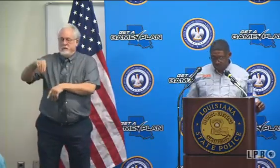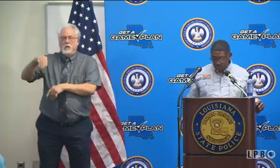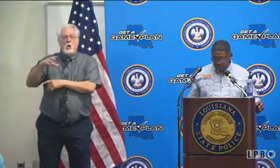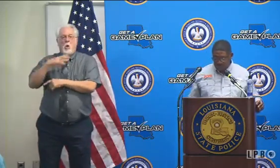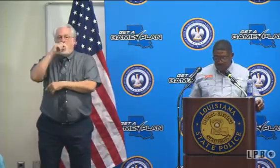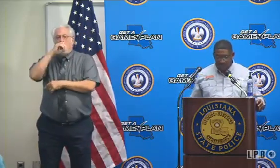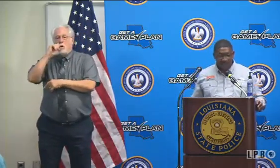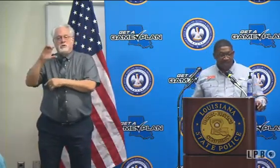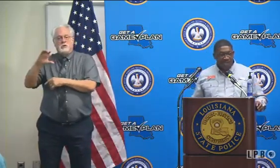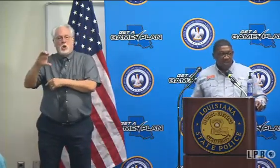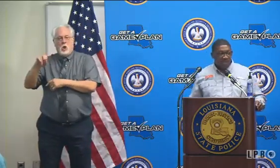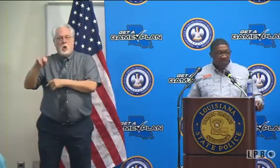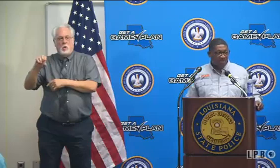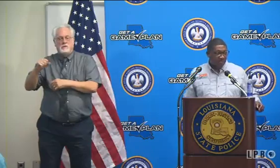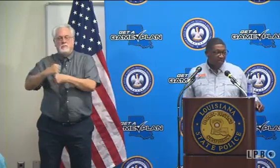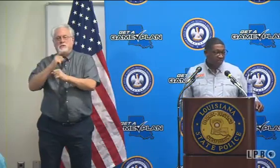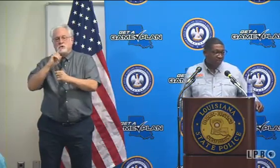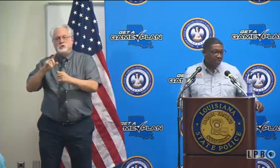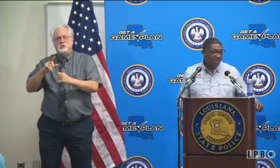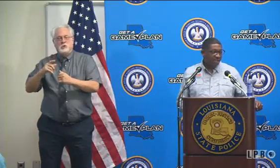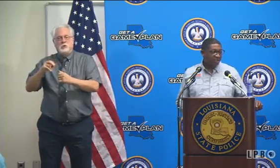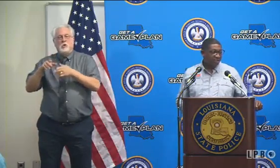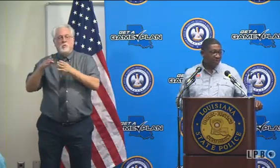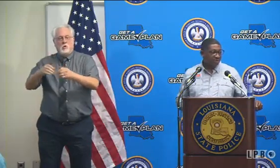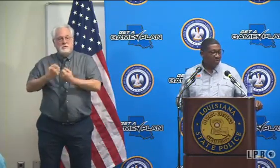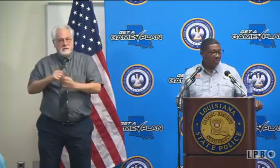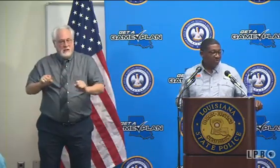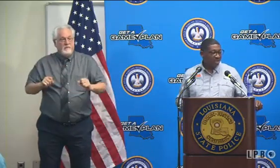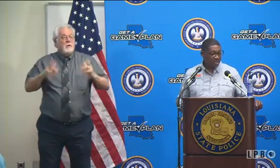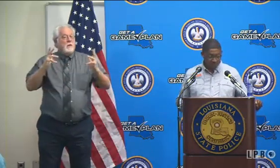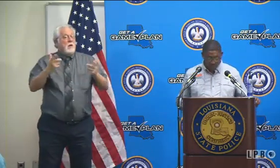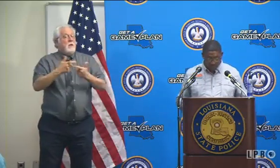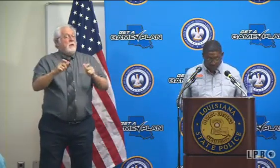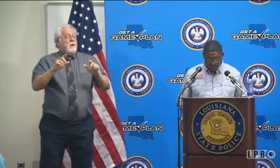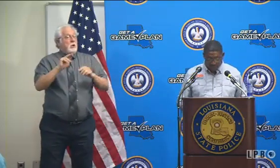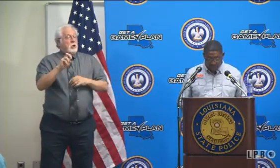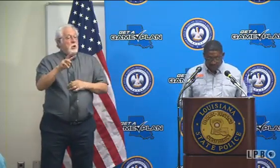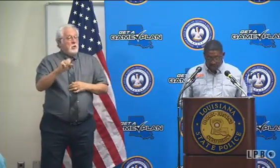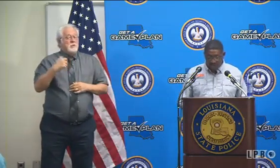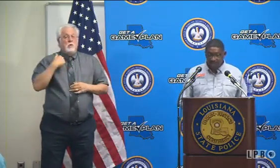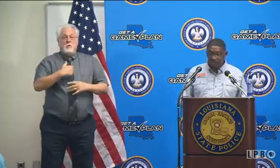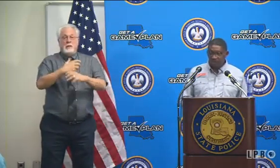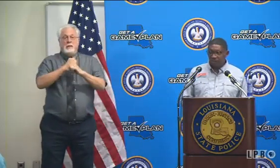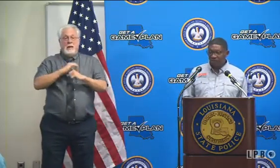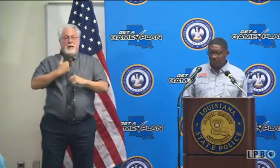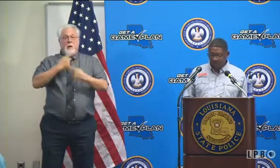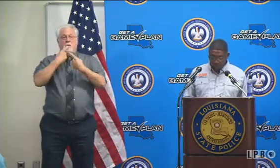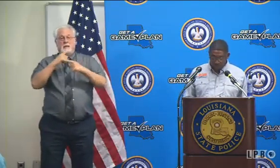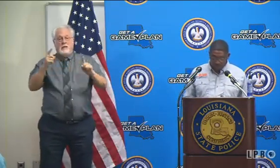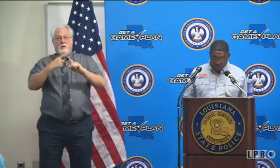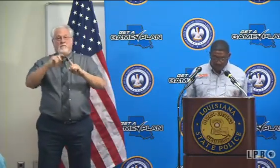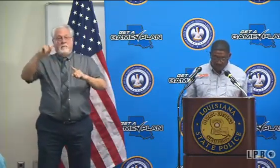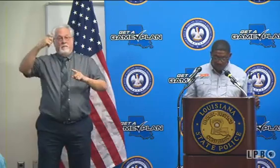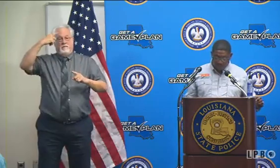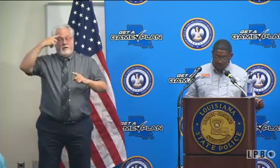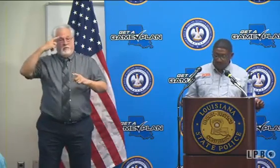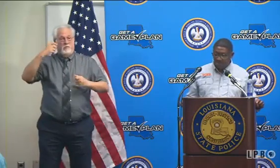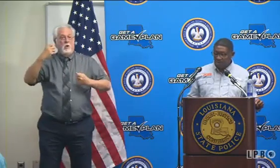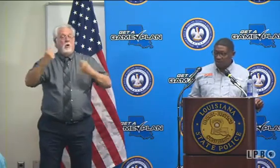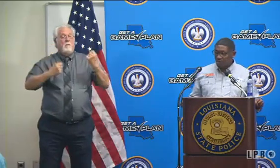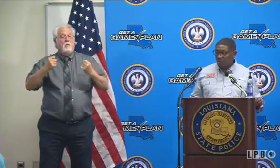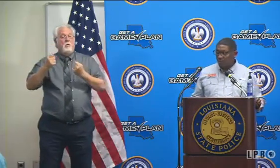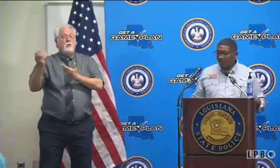that your roads are safe. The biggest news today I could share with you is that we've received our declaration from the Federal Motor Carrier